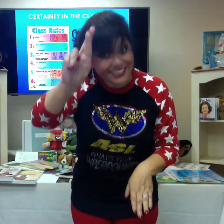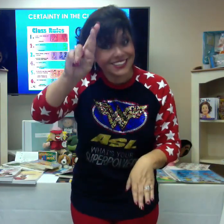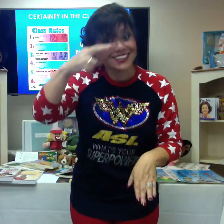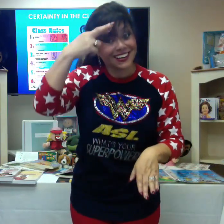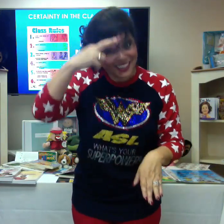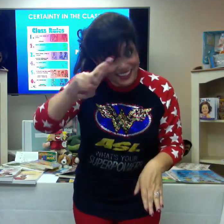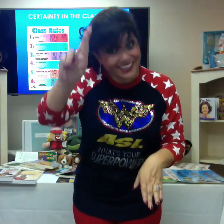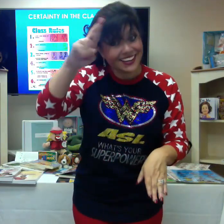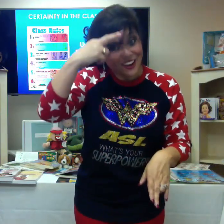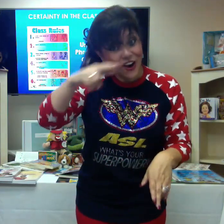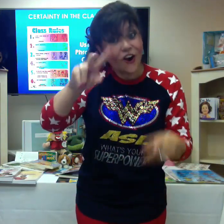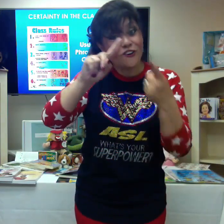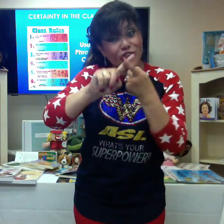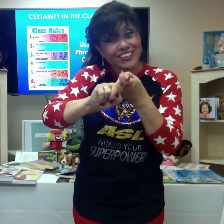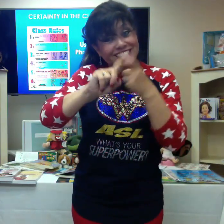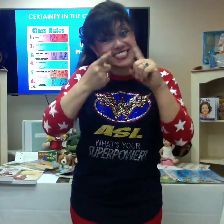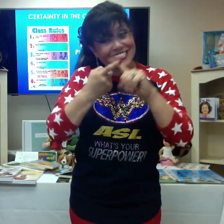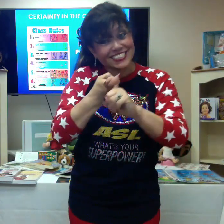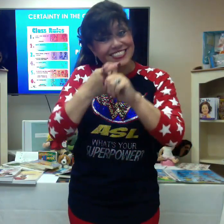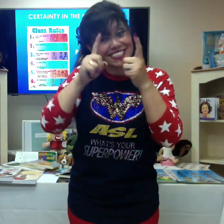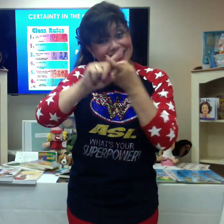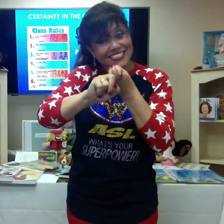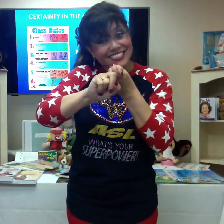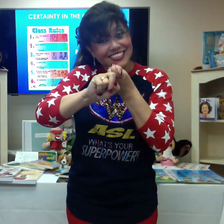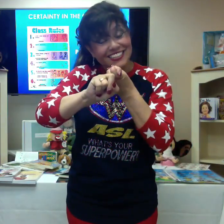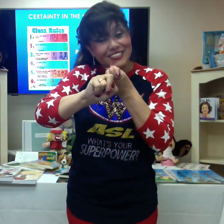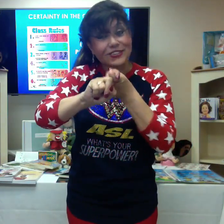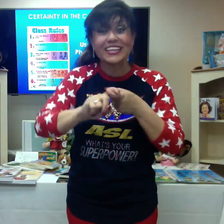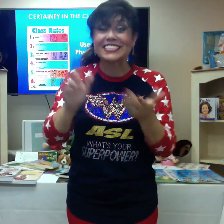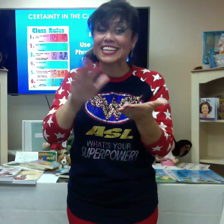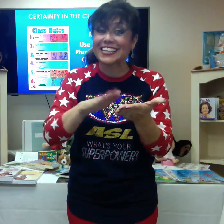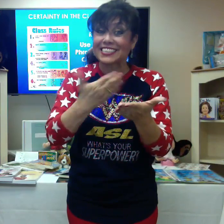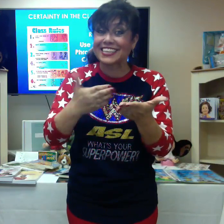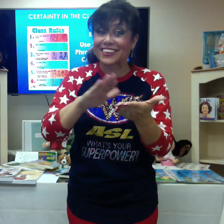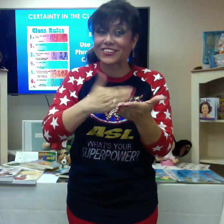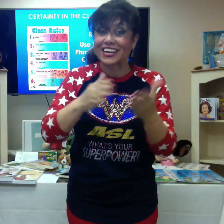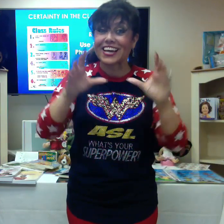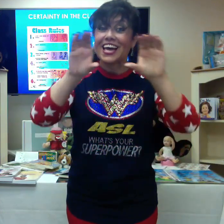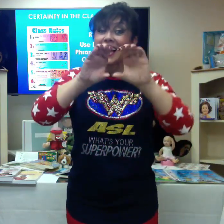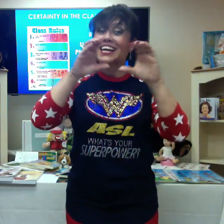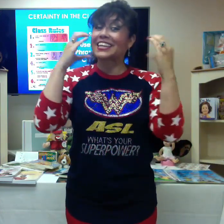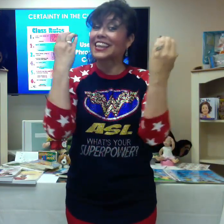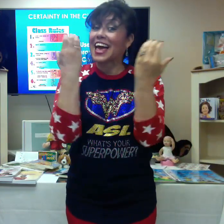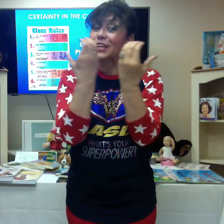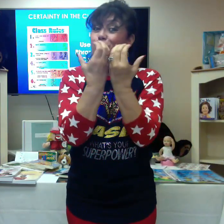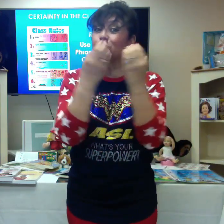Respecting our friends. So let's sing that together.